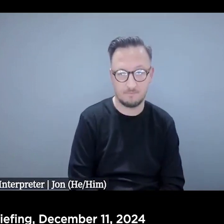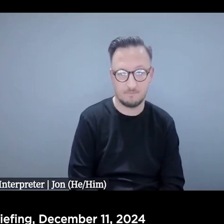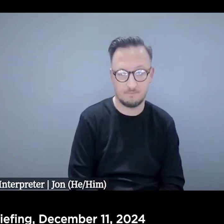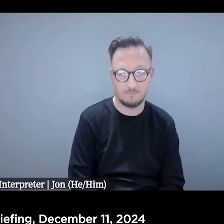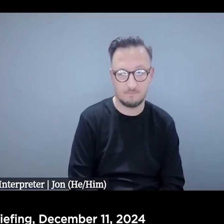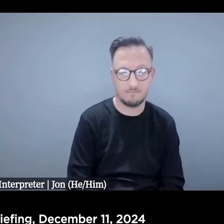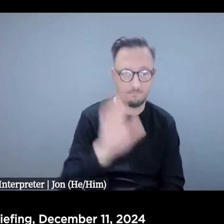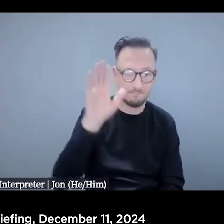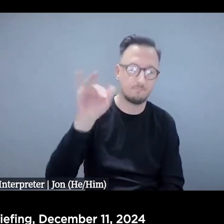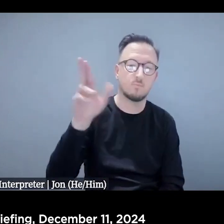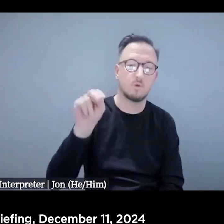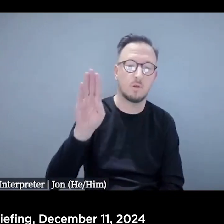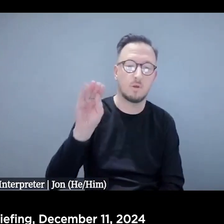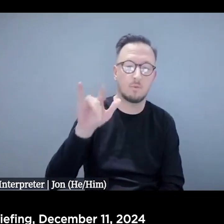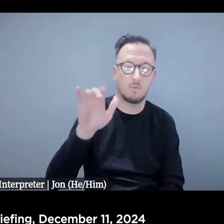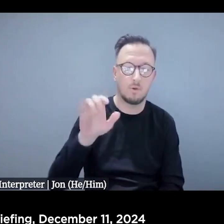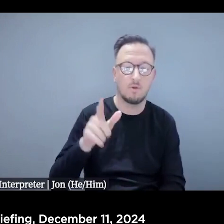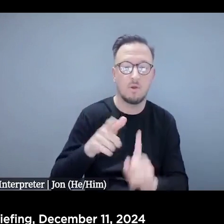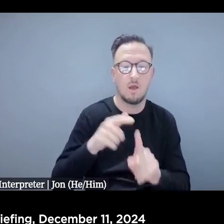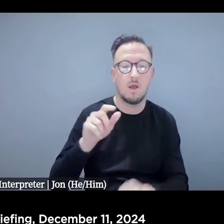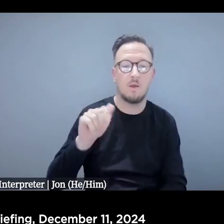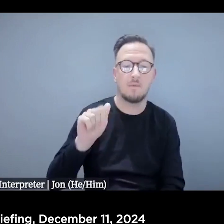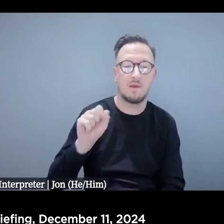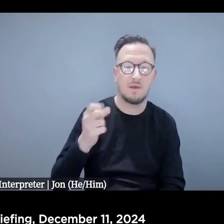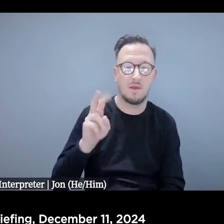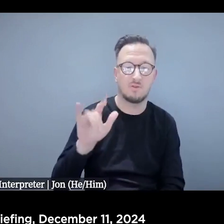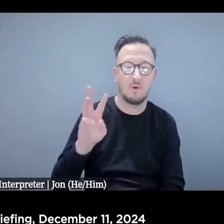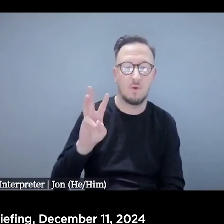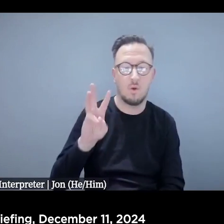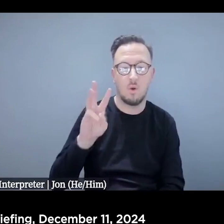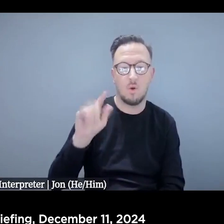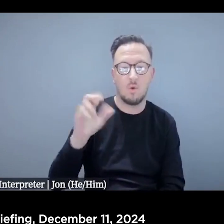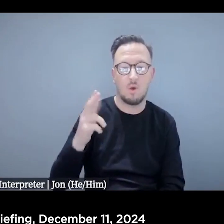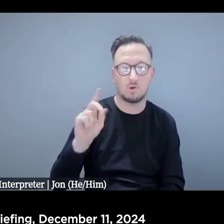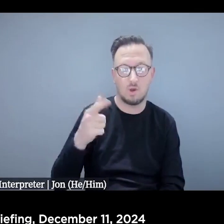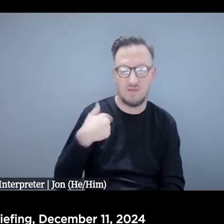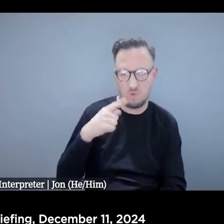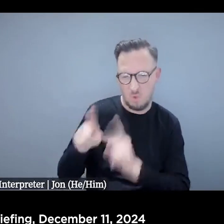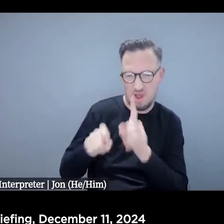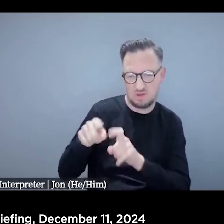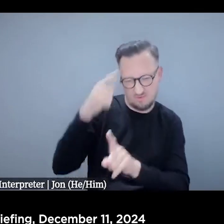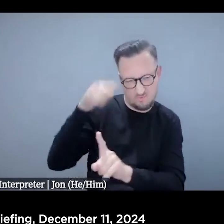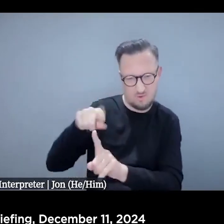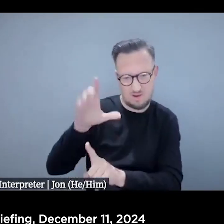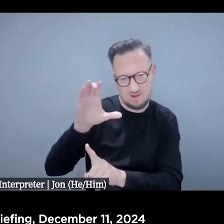Stacy, it's John Boyle from Asheville Watchdog. Got a couple quick questions for Clay. Okey doke.